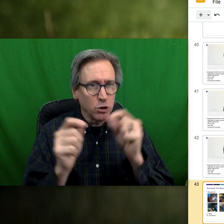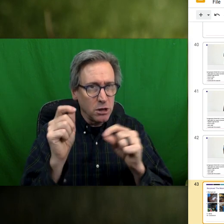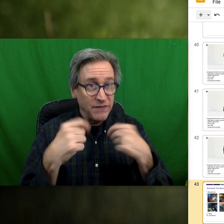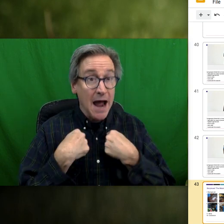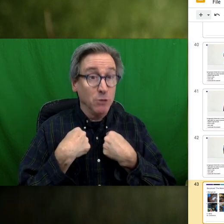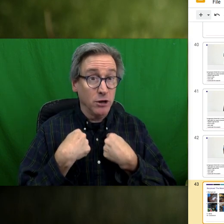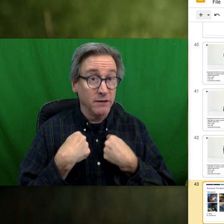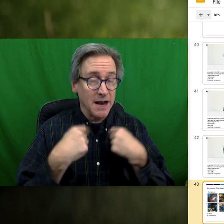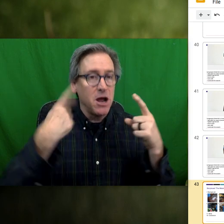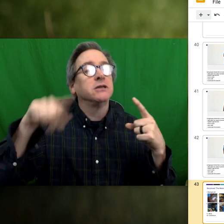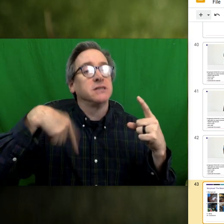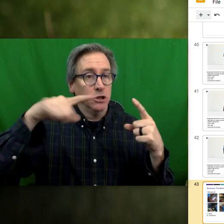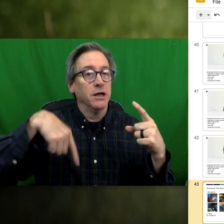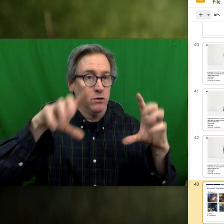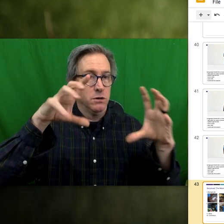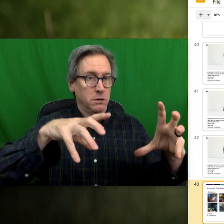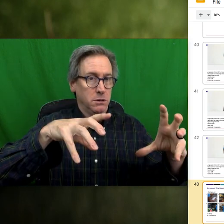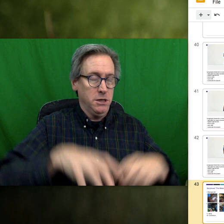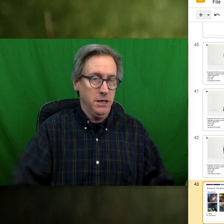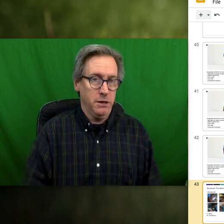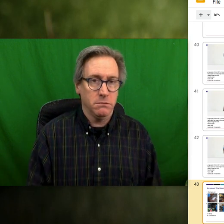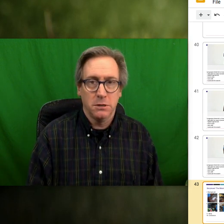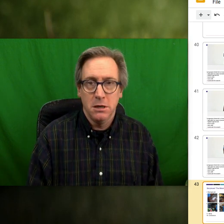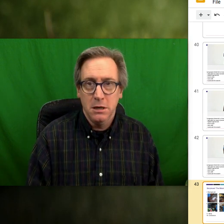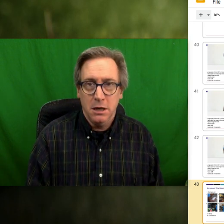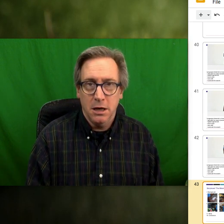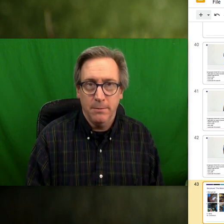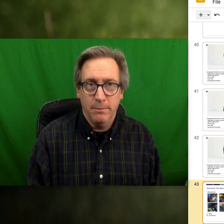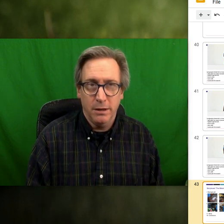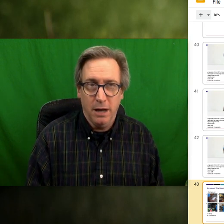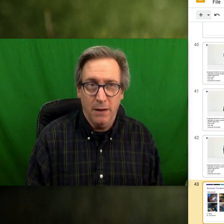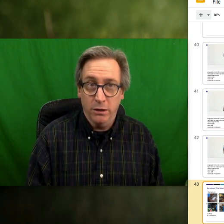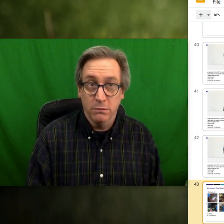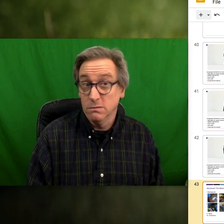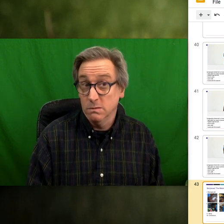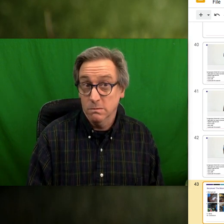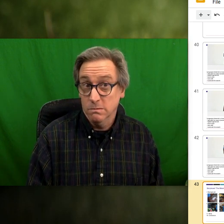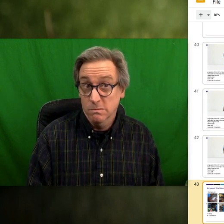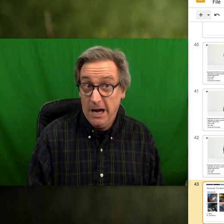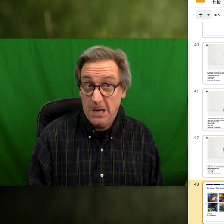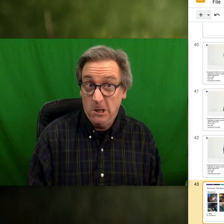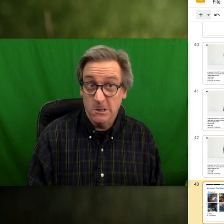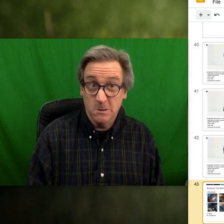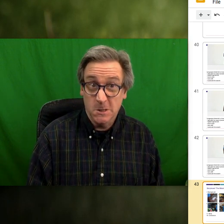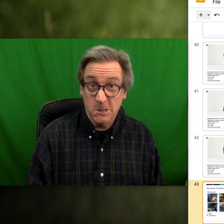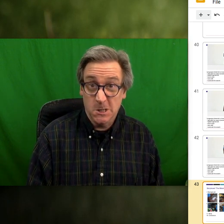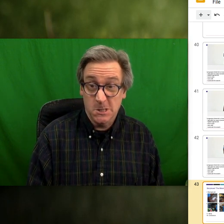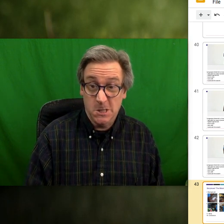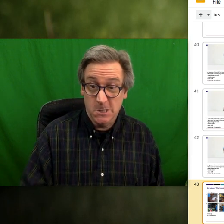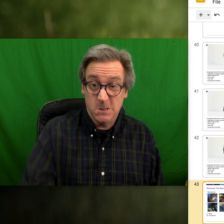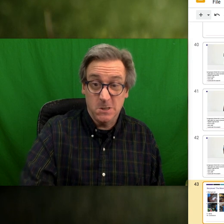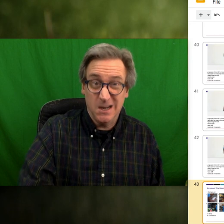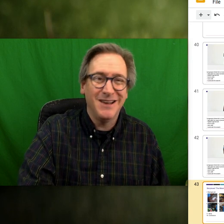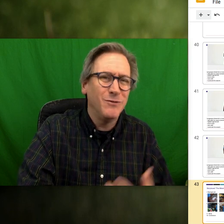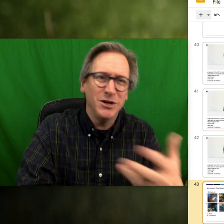things that I'm consciously looking for in there. But I'm weird. I acknowledge those things because